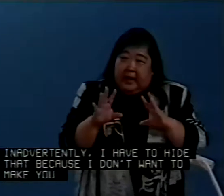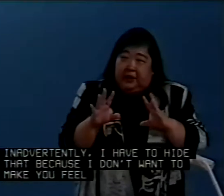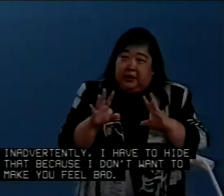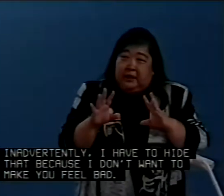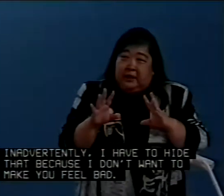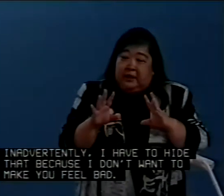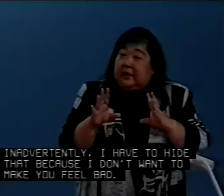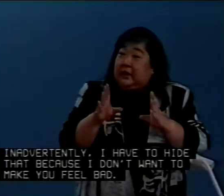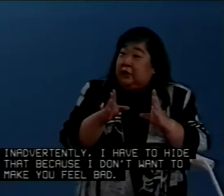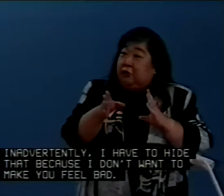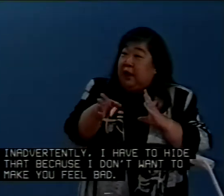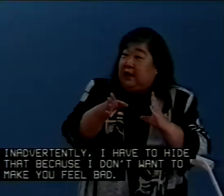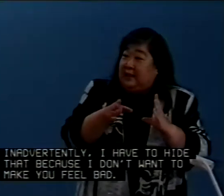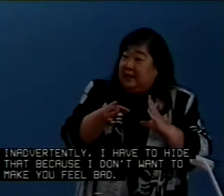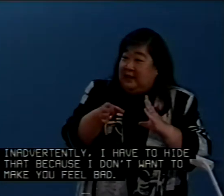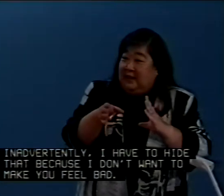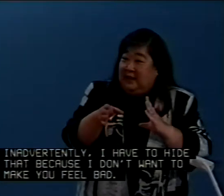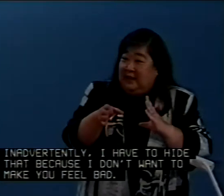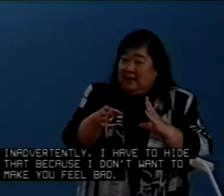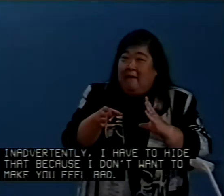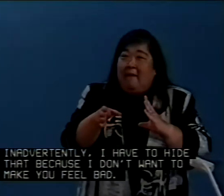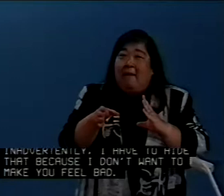Communication is indirect.